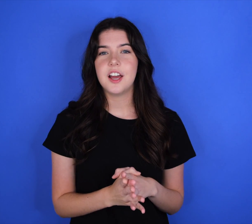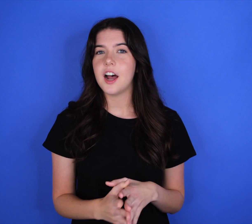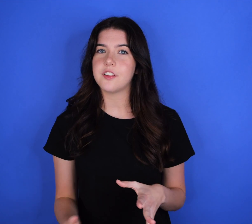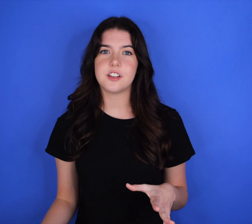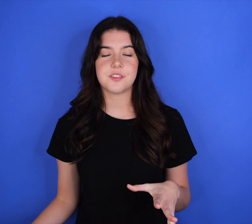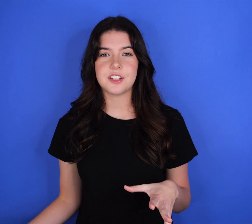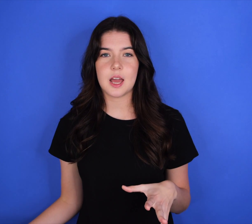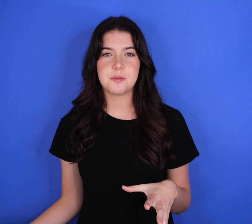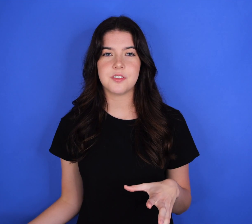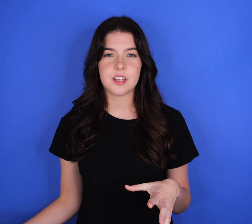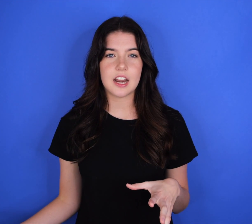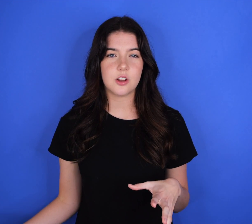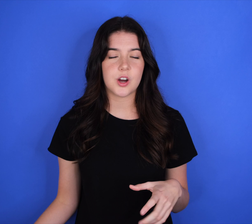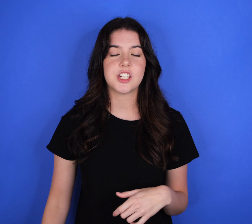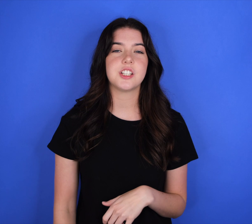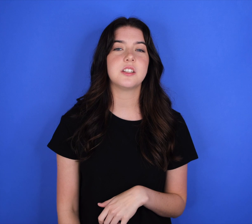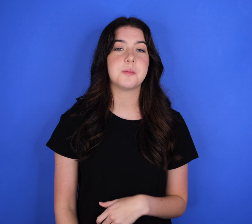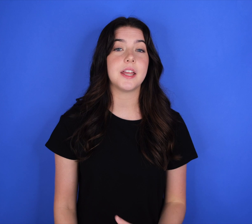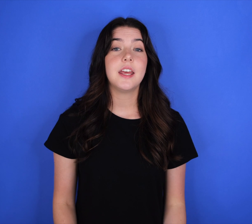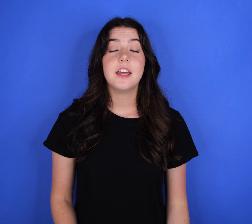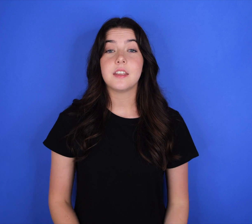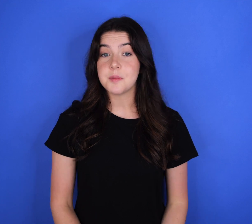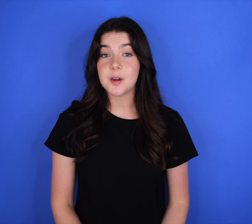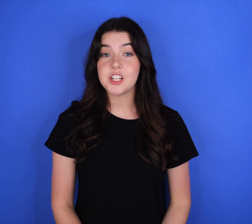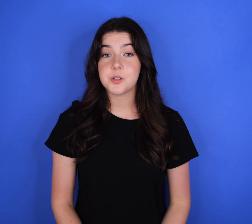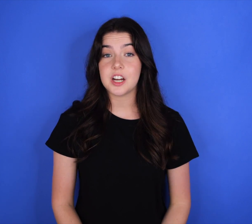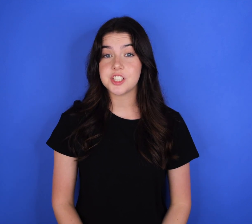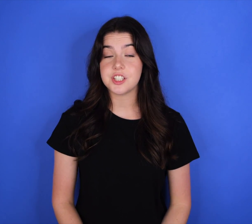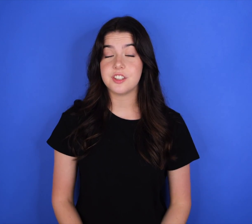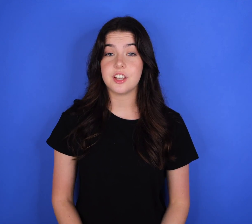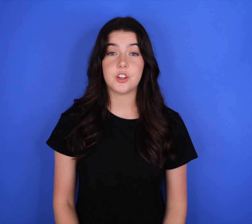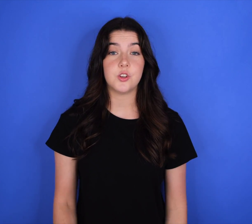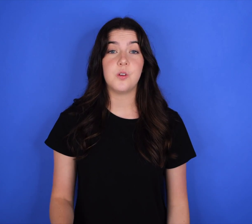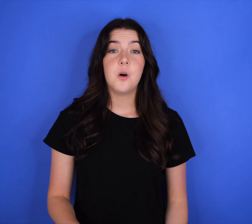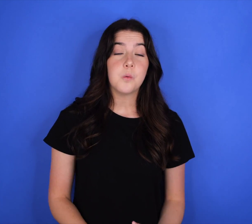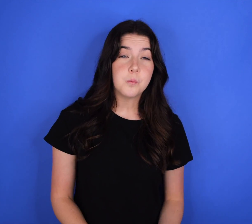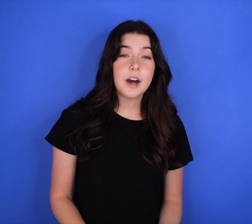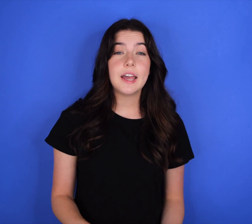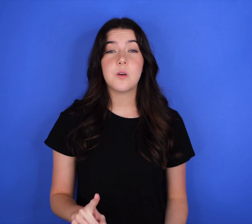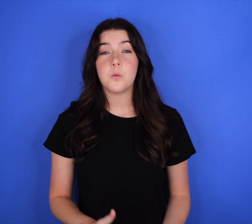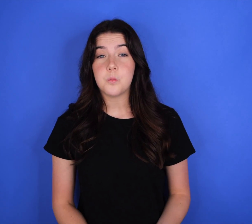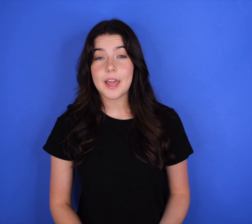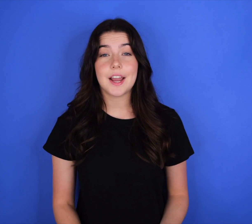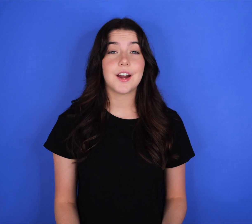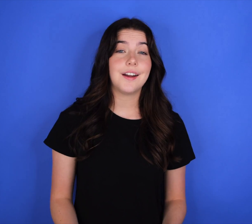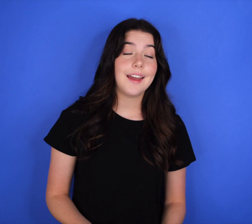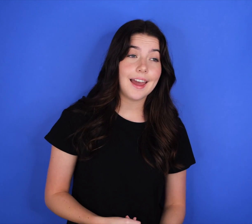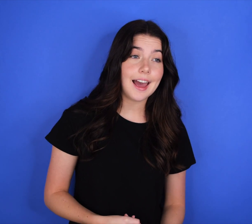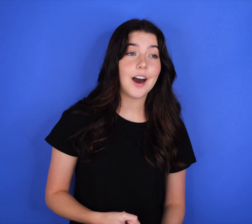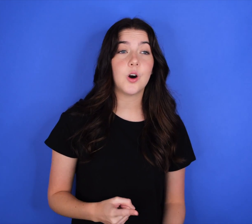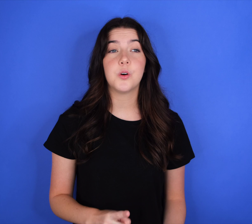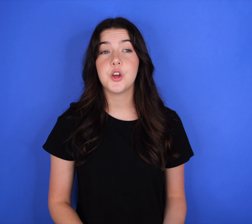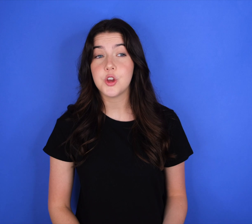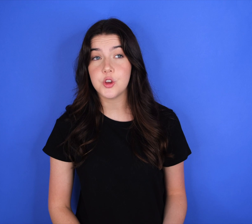other different types of signing questions, but WH questions include what, where, how,